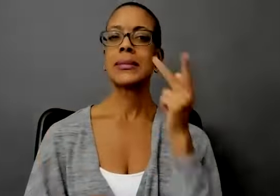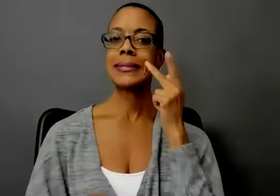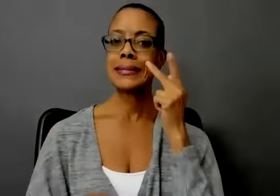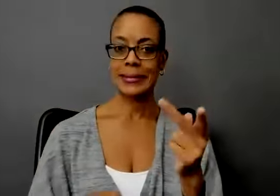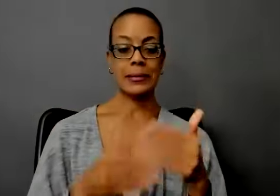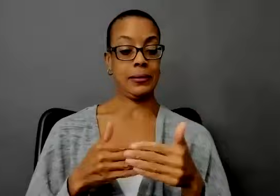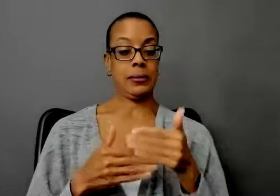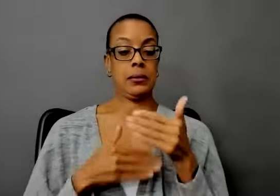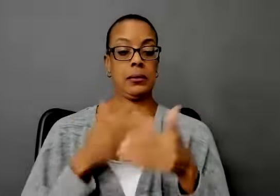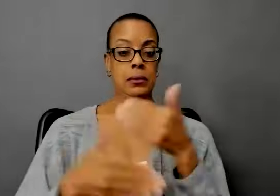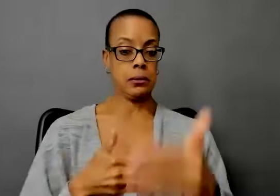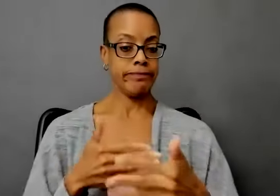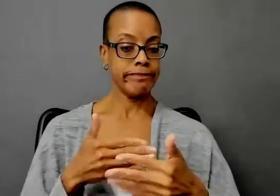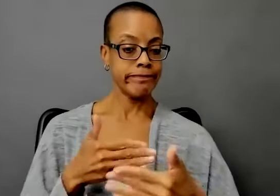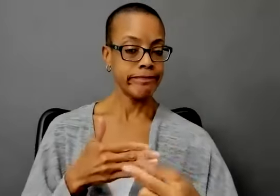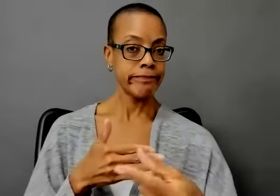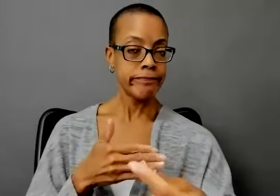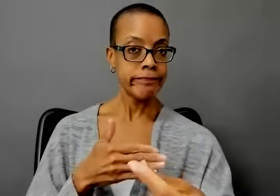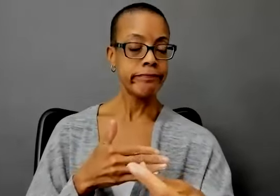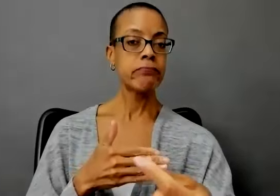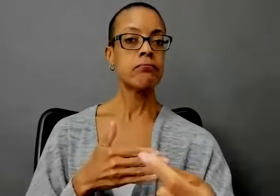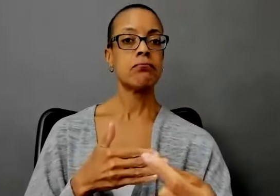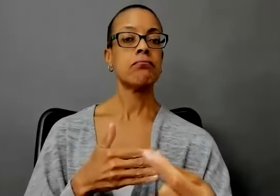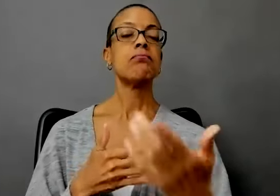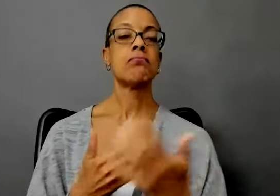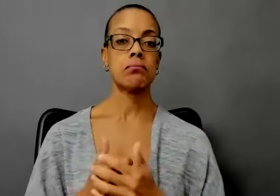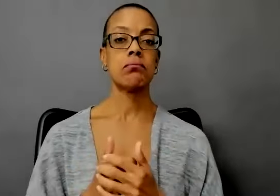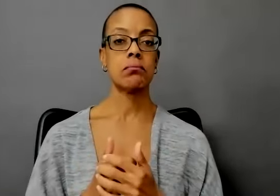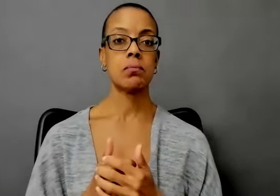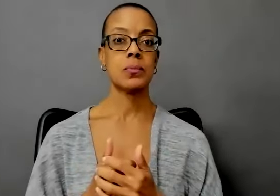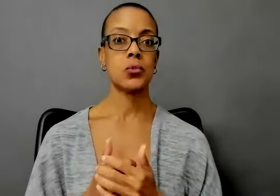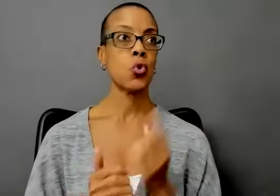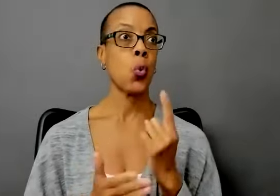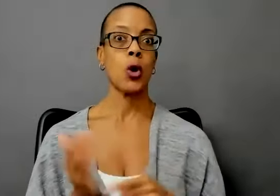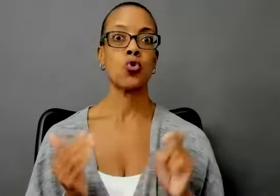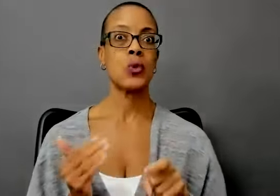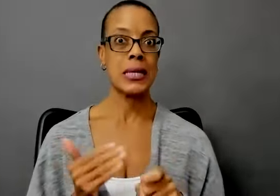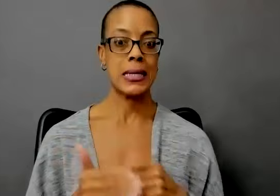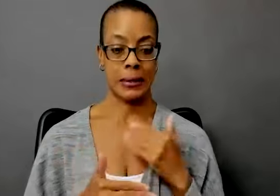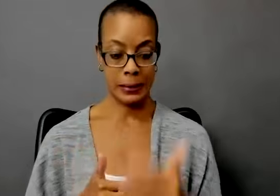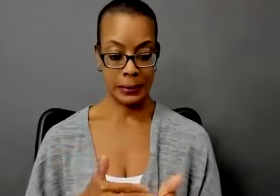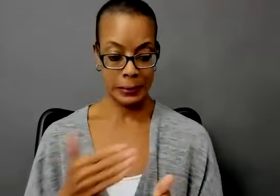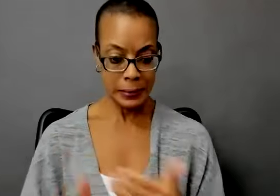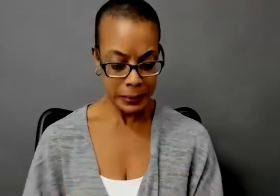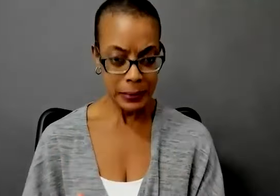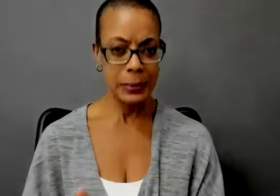and some of the things that you are talking about in terms of what's needed. And I think I have some some questions